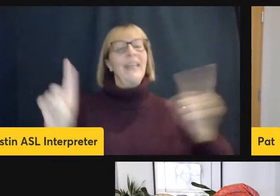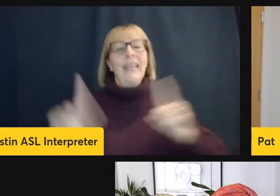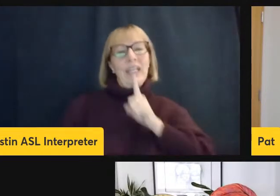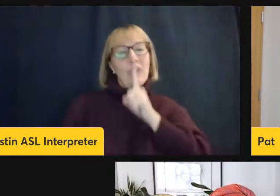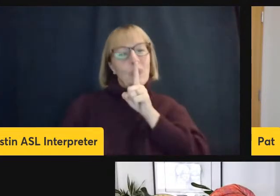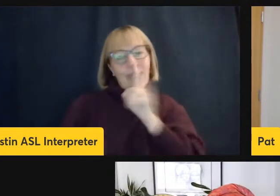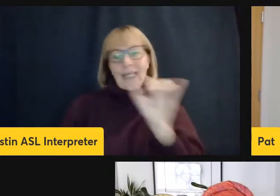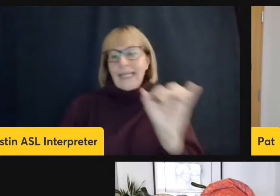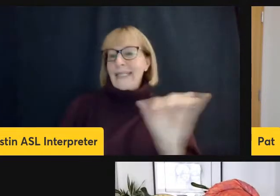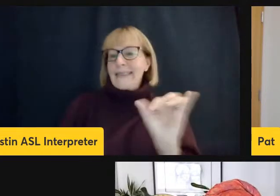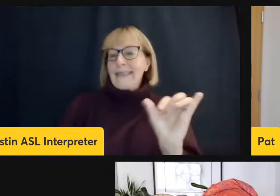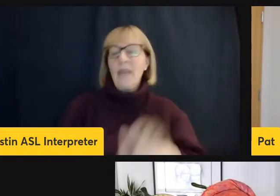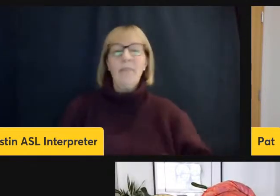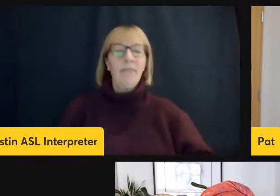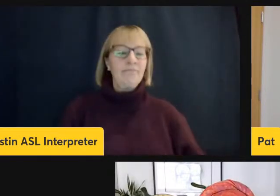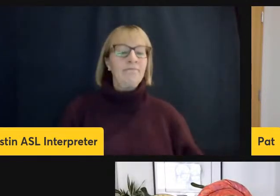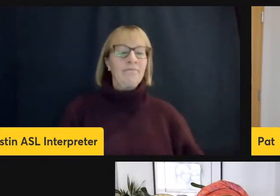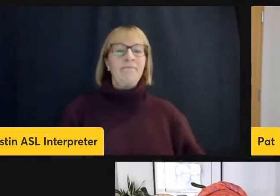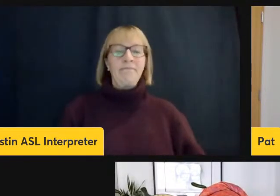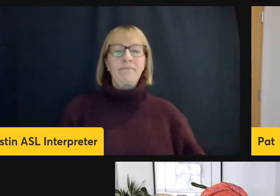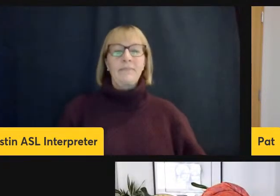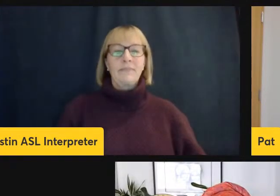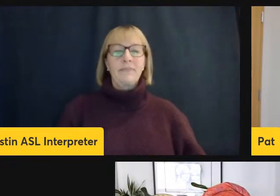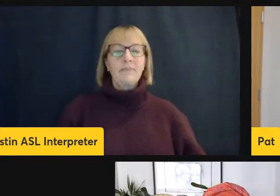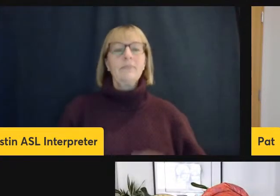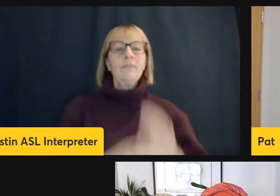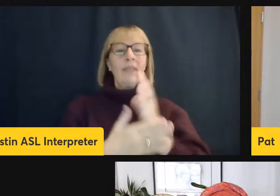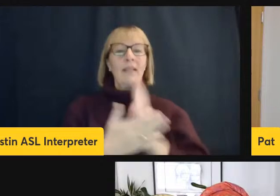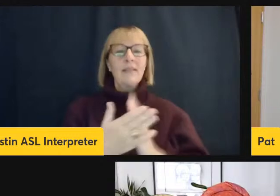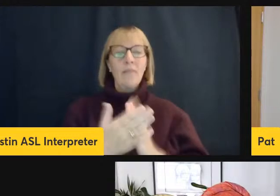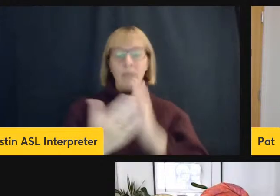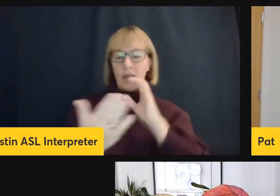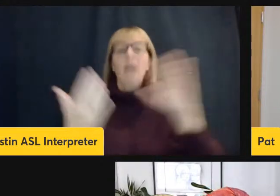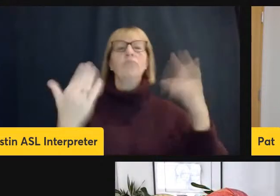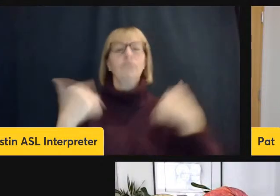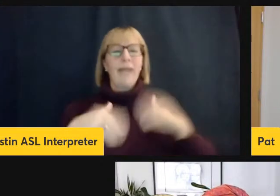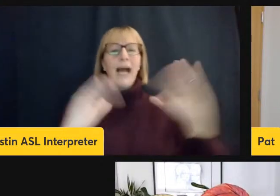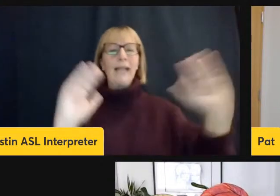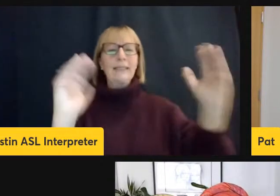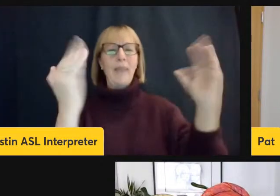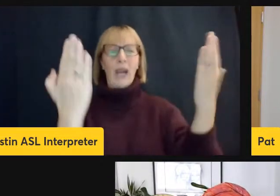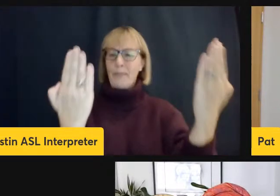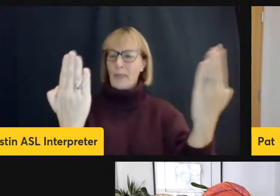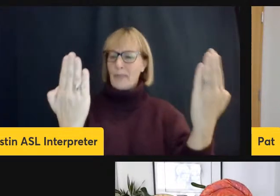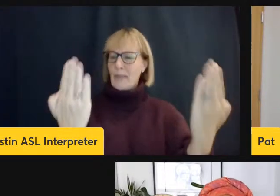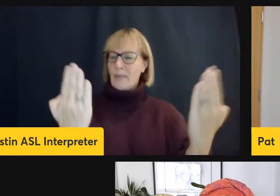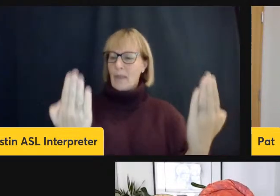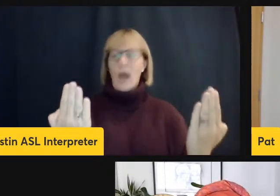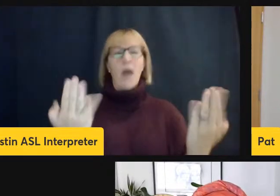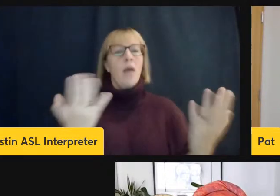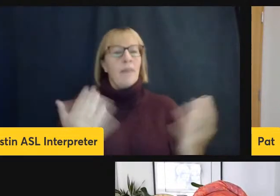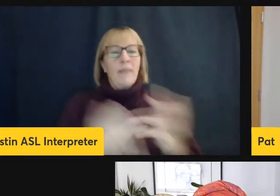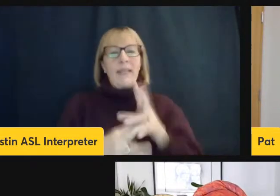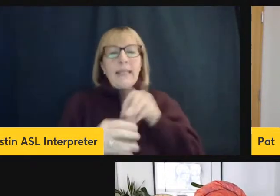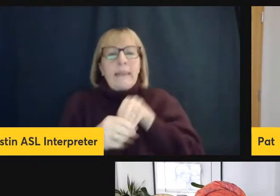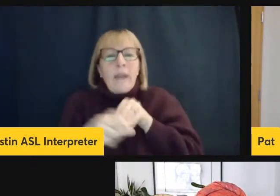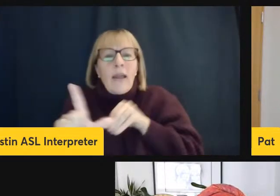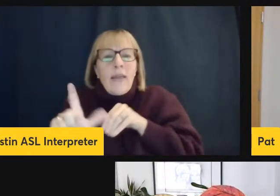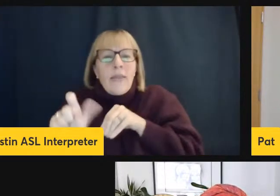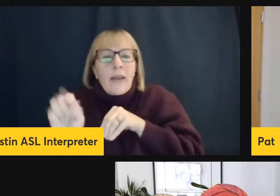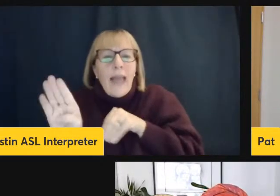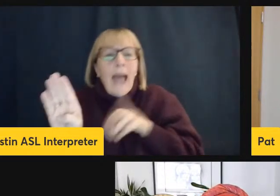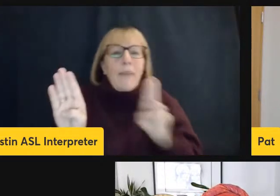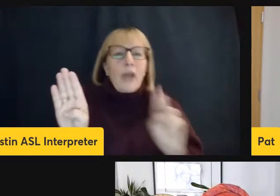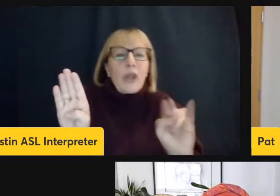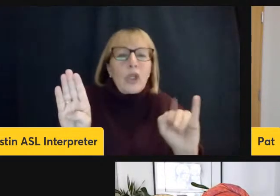said, oh, we don't have it. And then we're like, okay, let's take a look. And then we find out it might be in their small specific unit or in a particular lab, but it's not